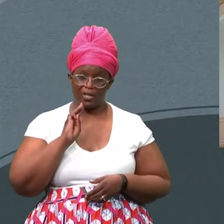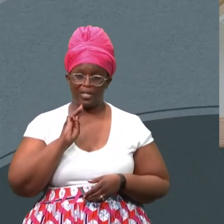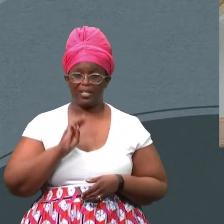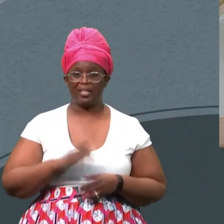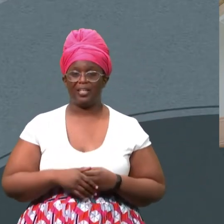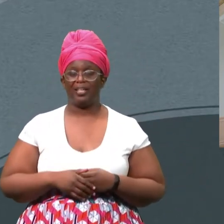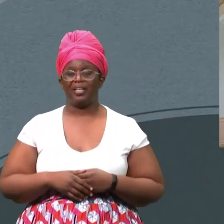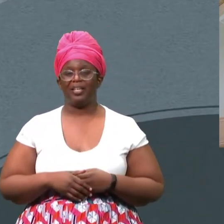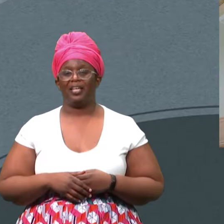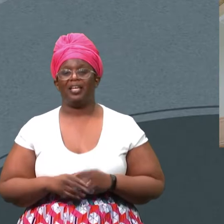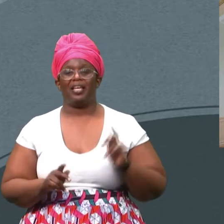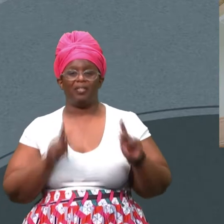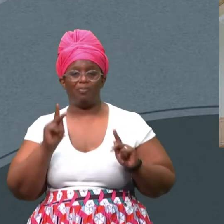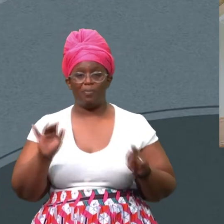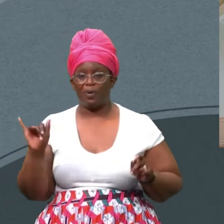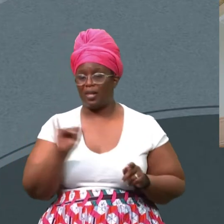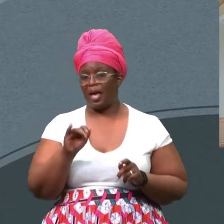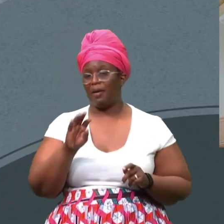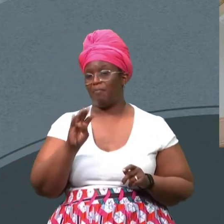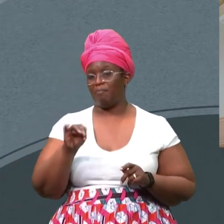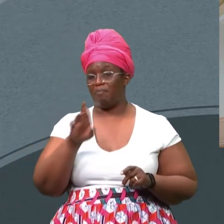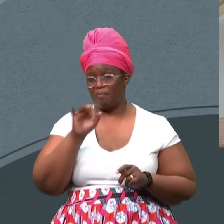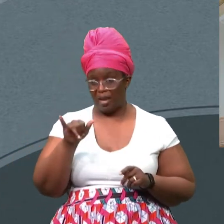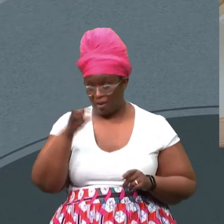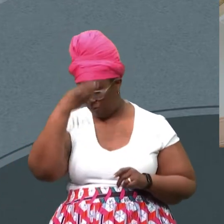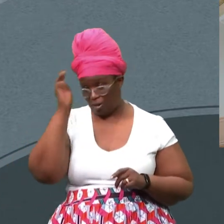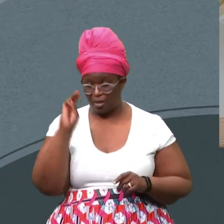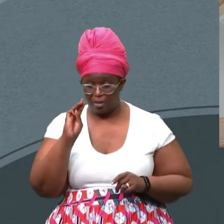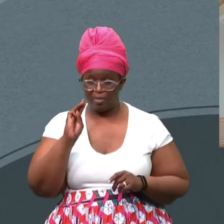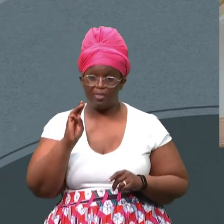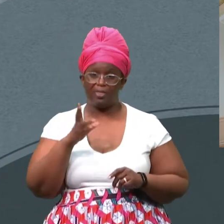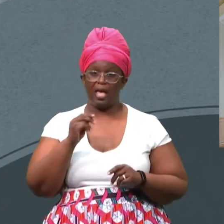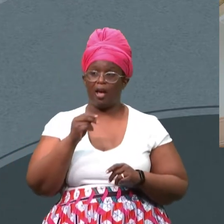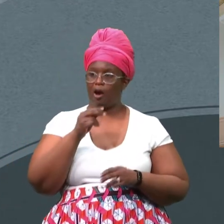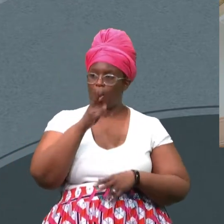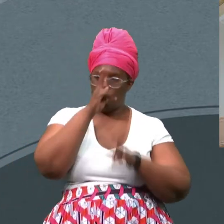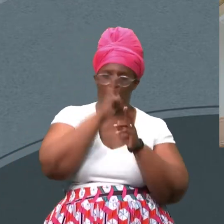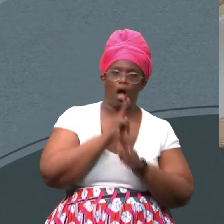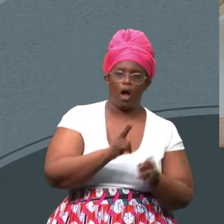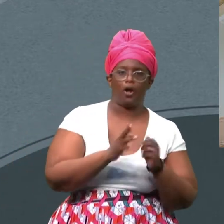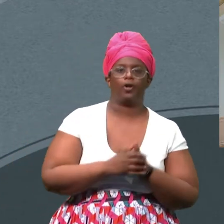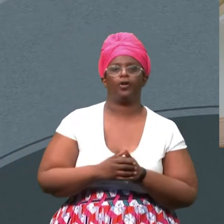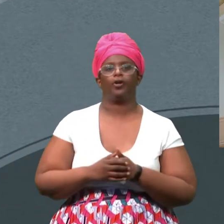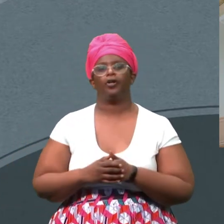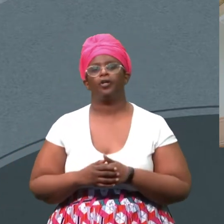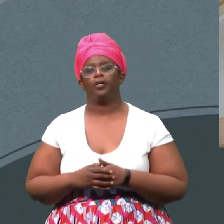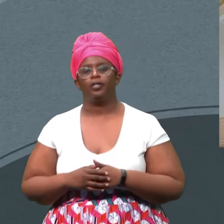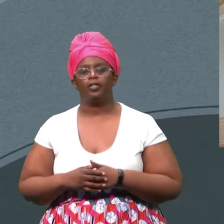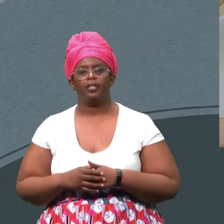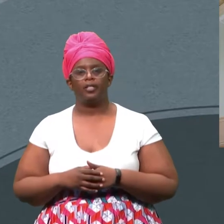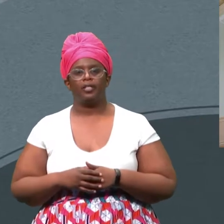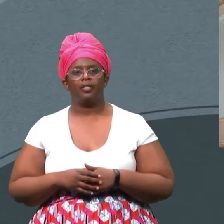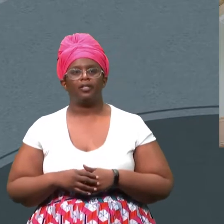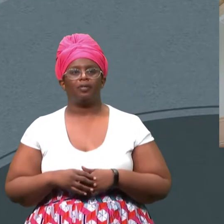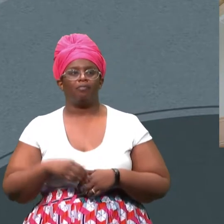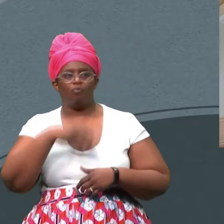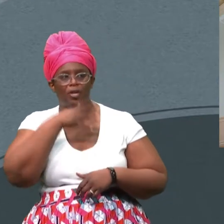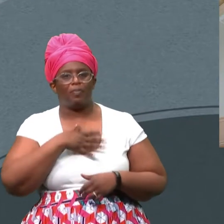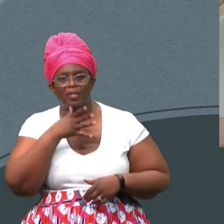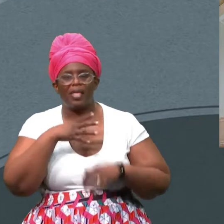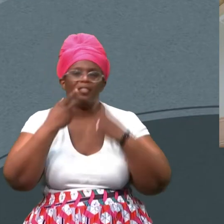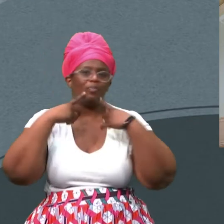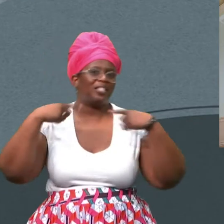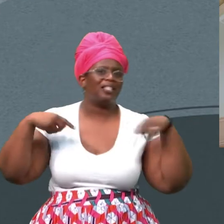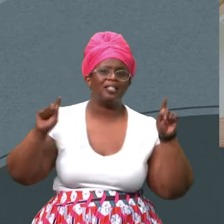that have been placed in a place of honor. The reason there are Marys that have been successful in